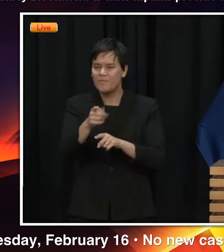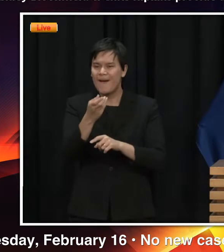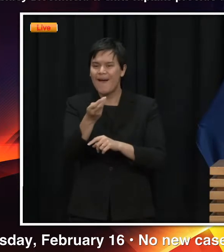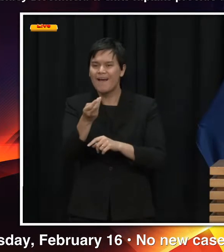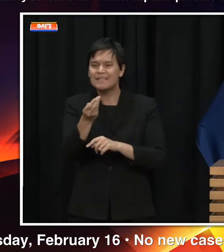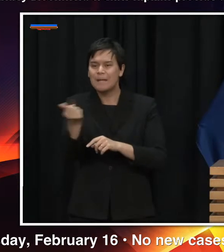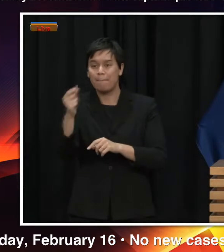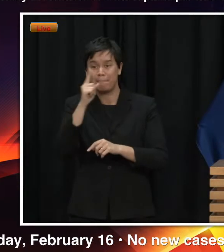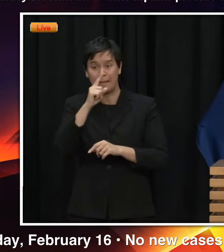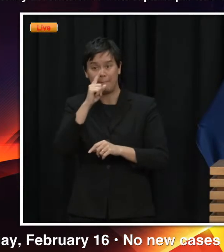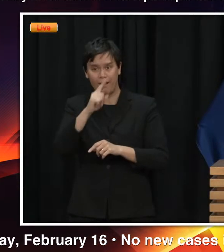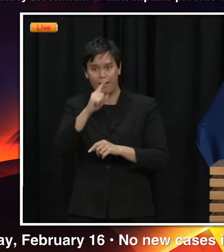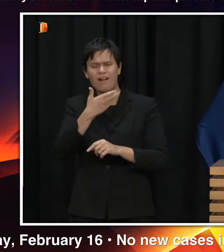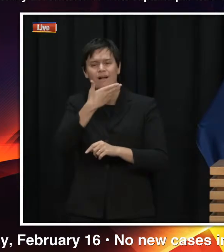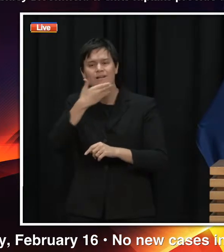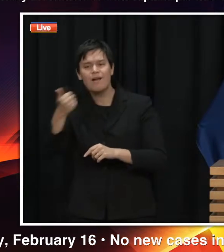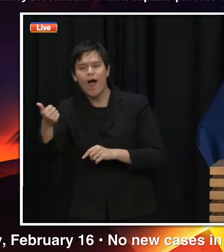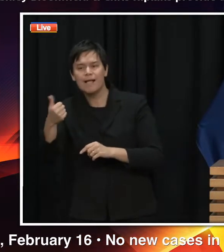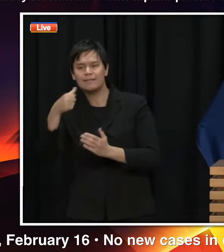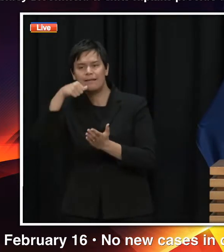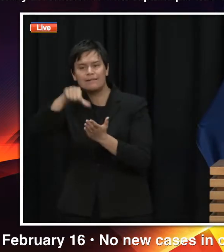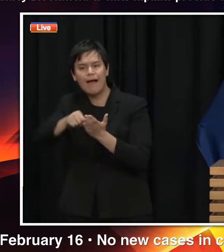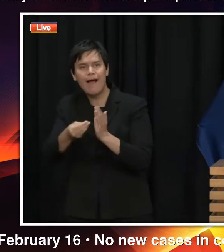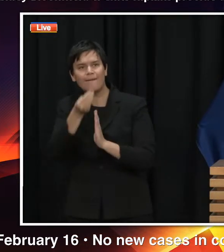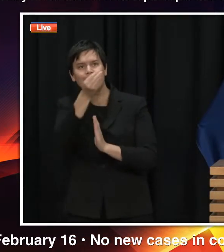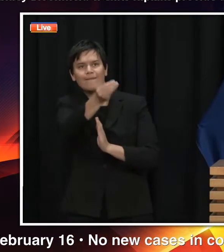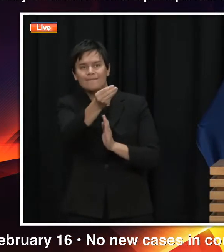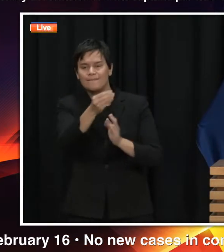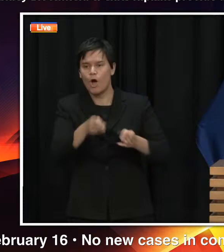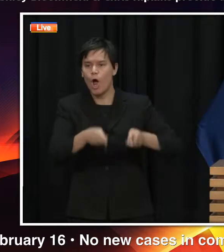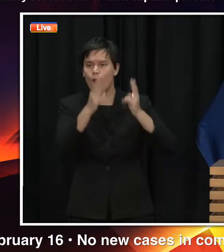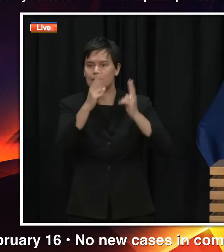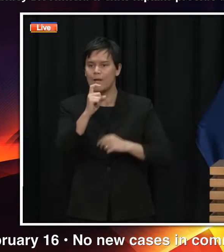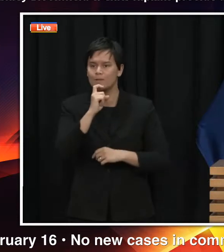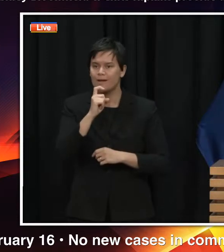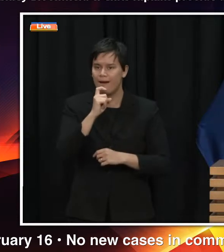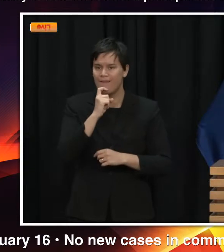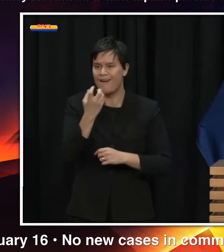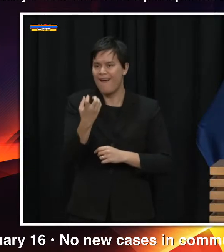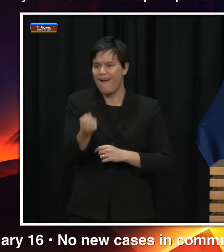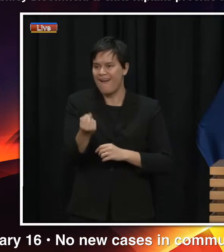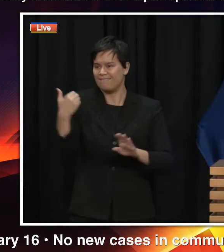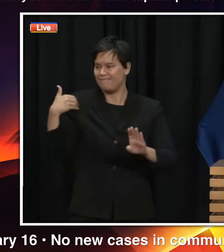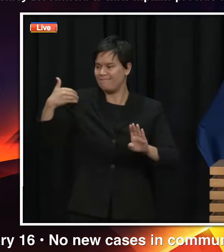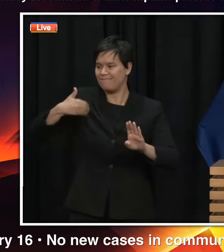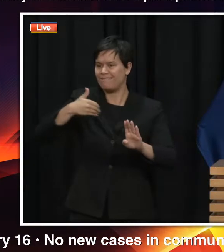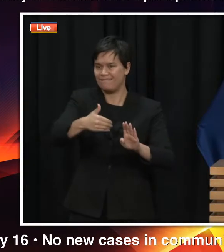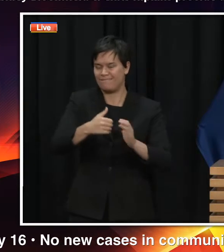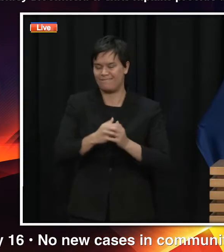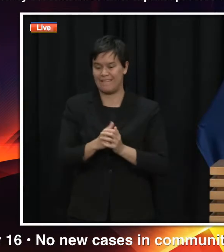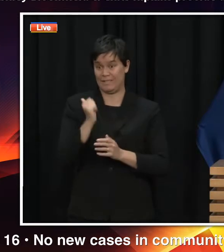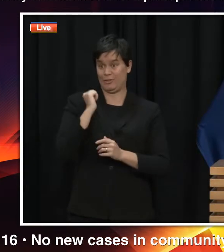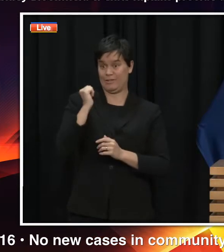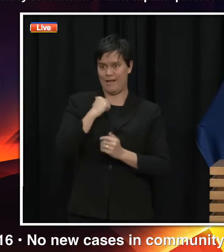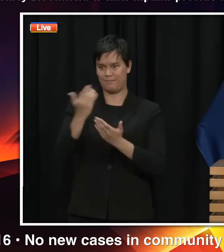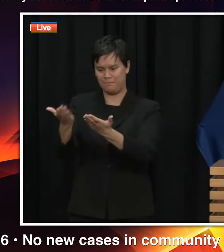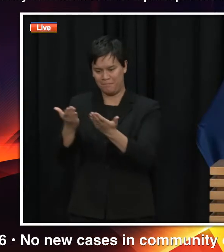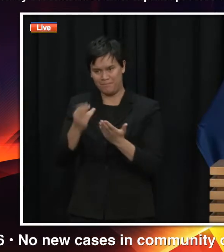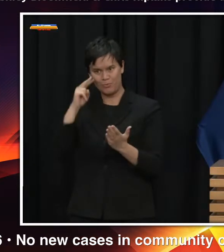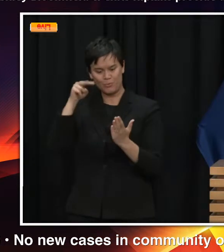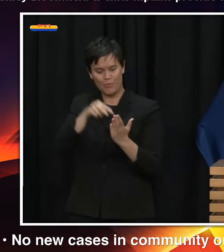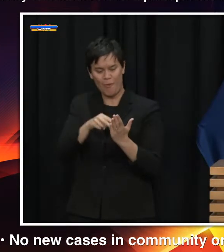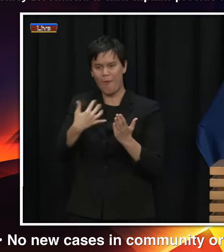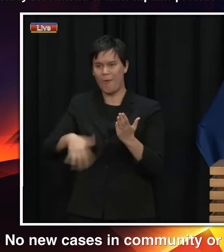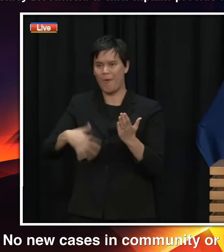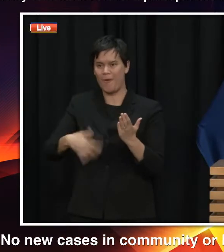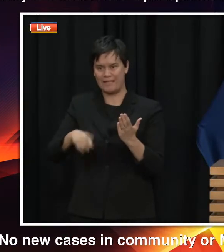thanks to the staff working at our MIQ facility. I received an email yesterday that was extremely appreciative of the work done by defence